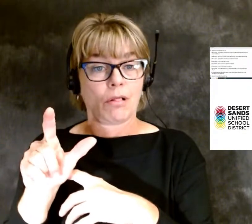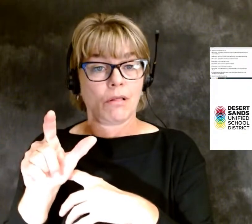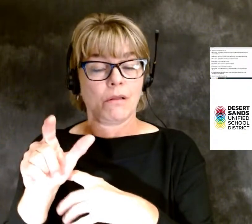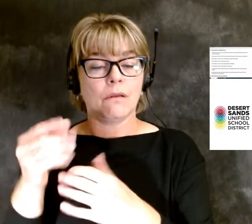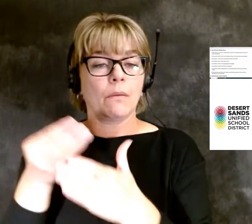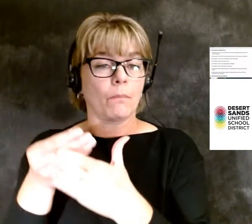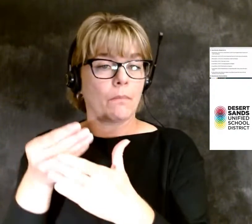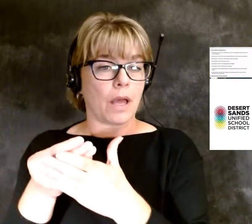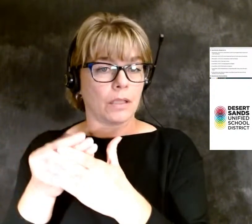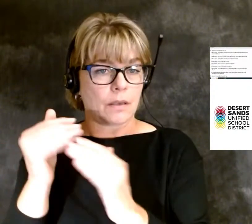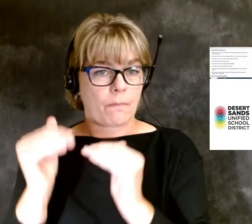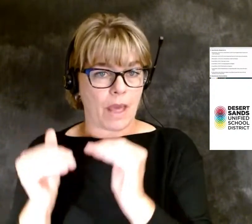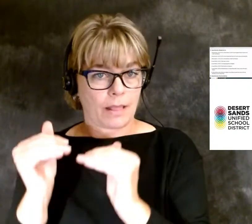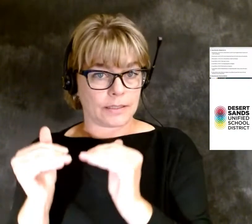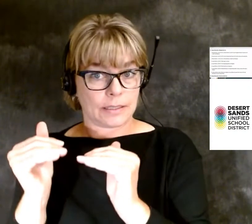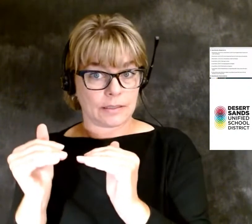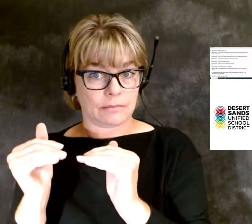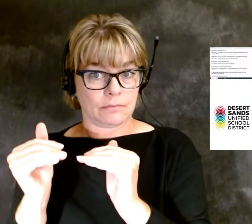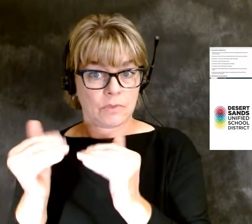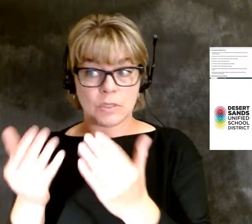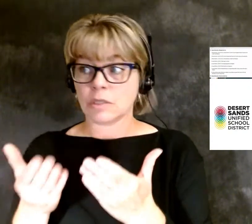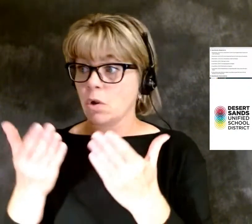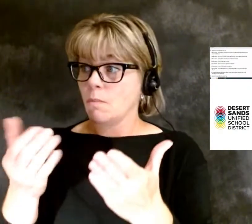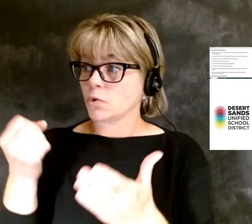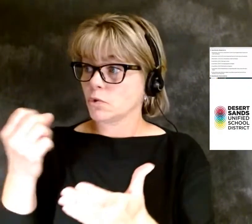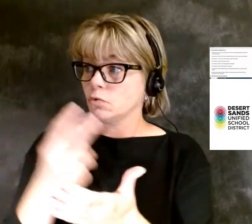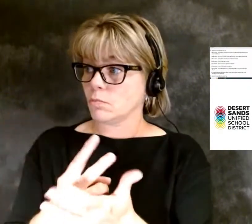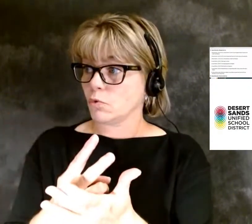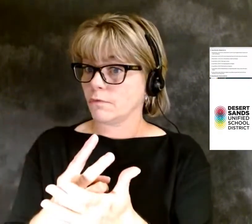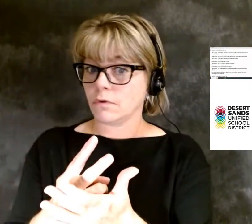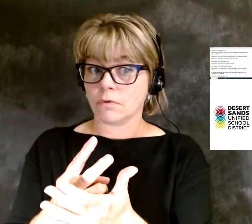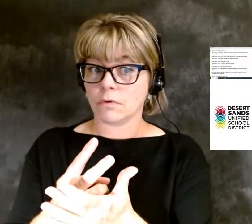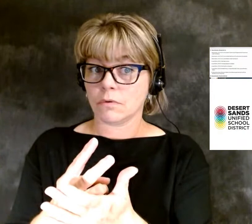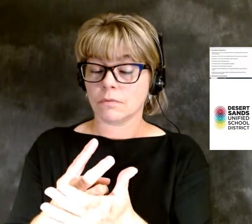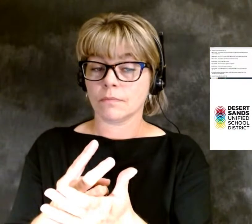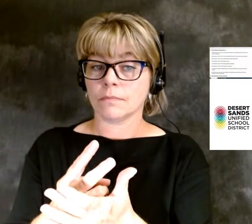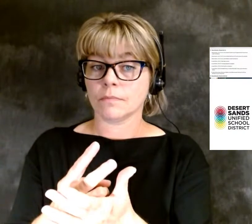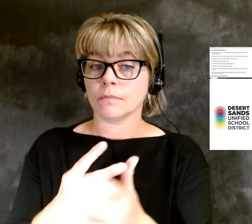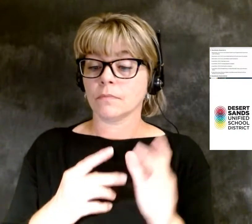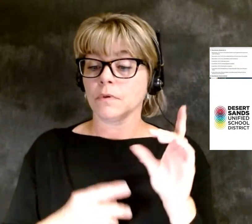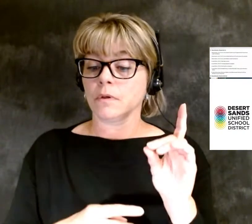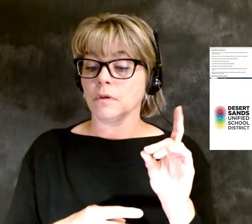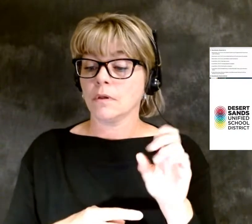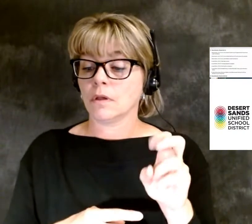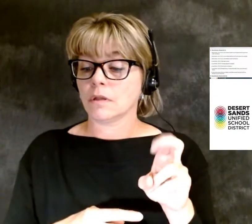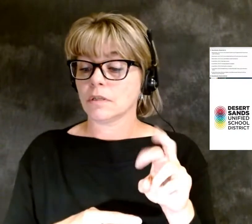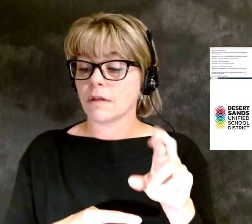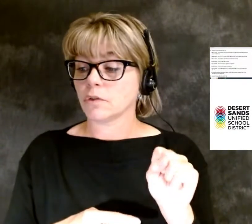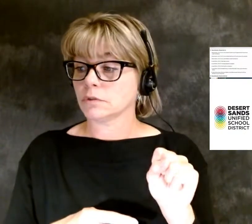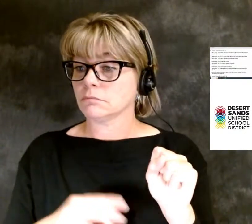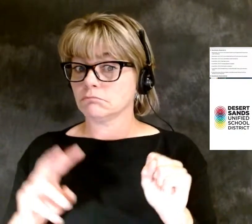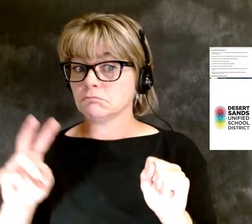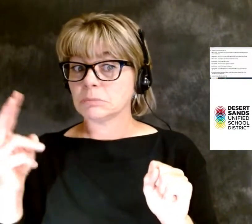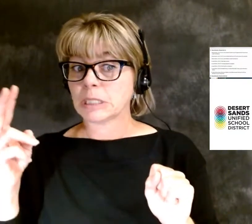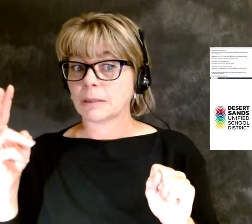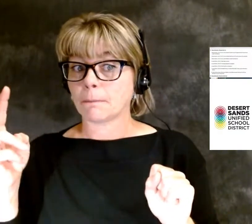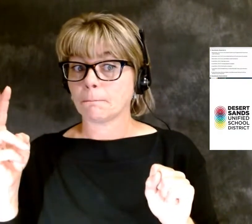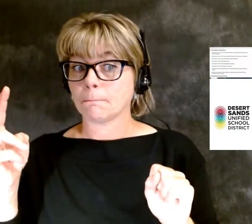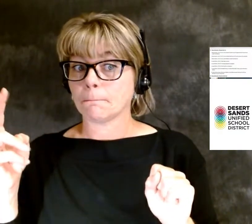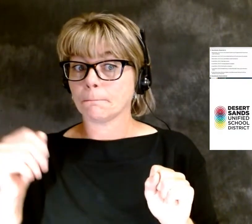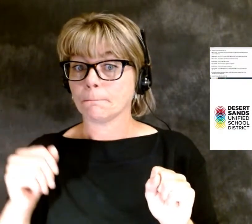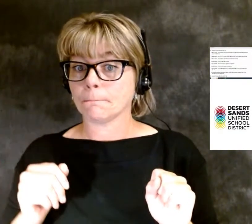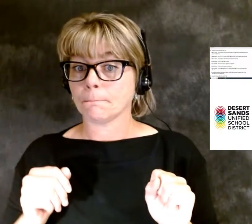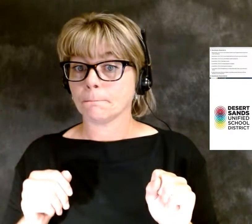to approve this resolution? Alvarez. Is there a second?